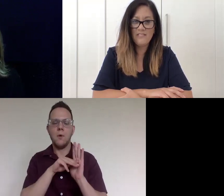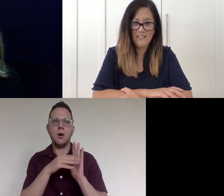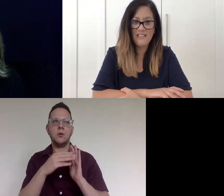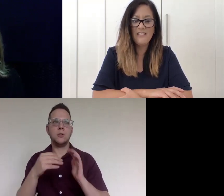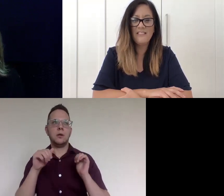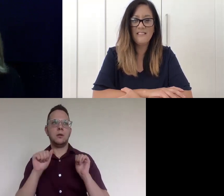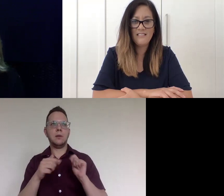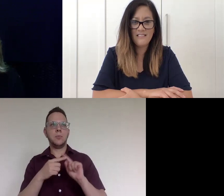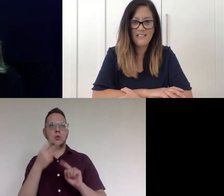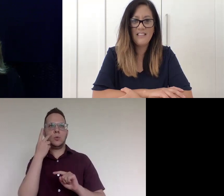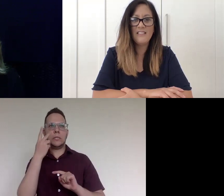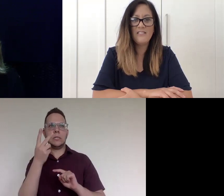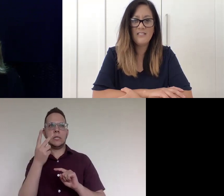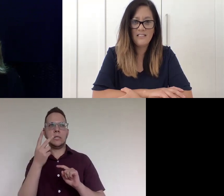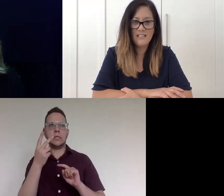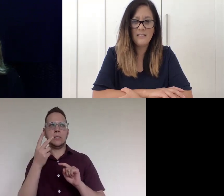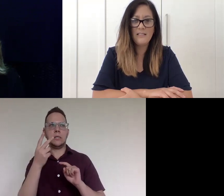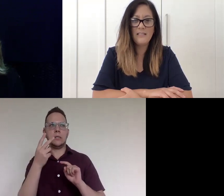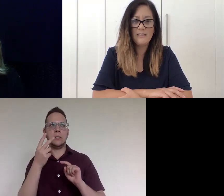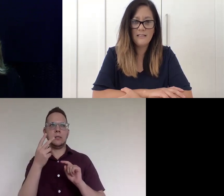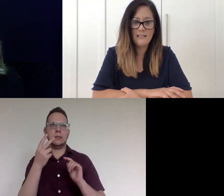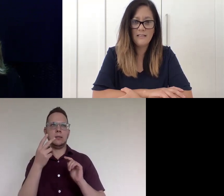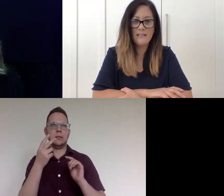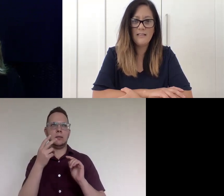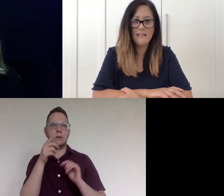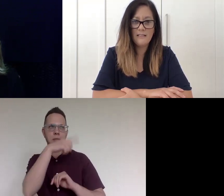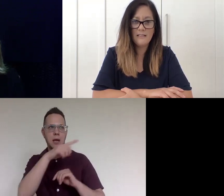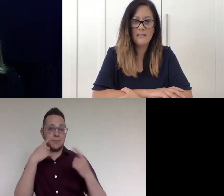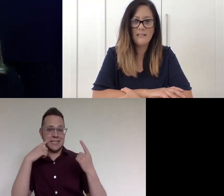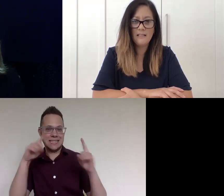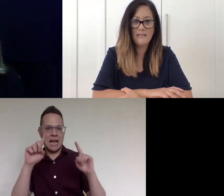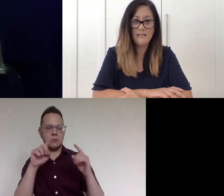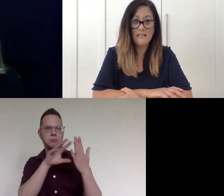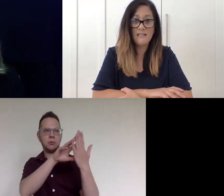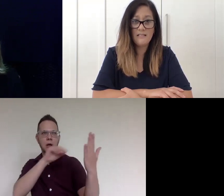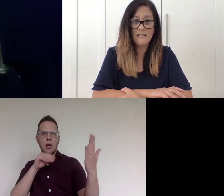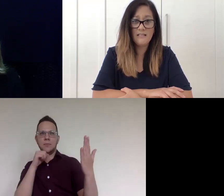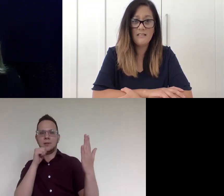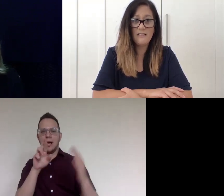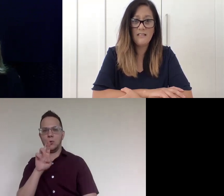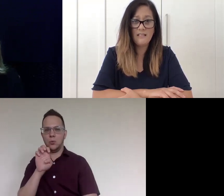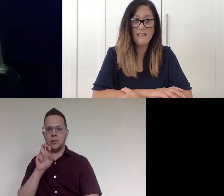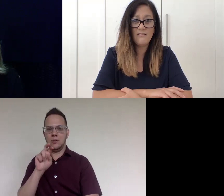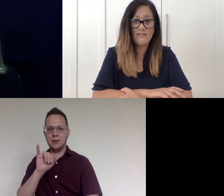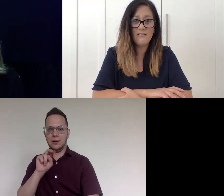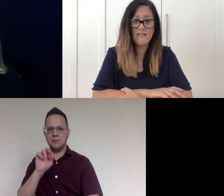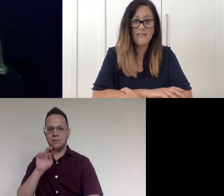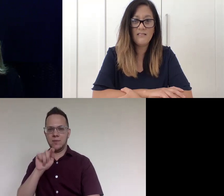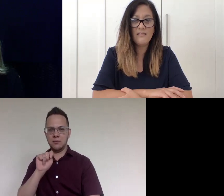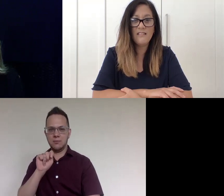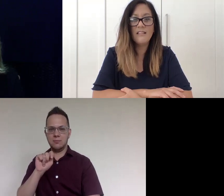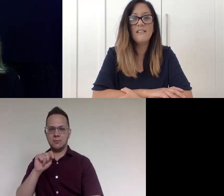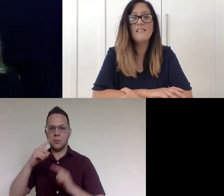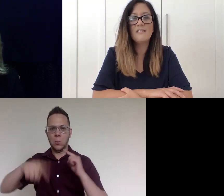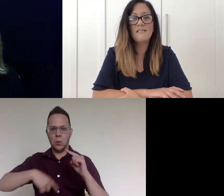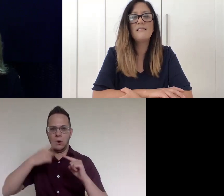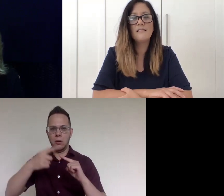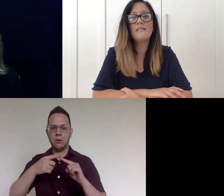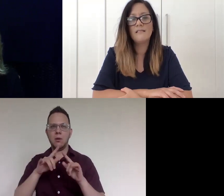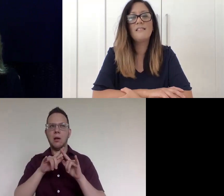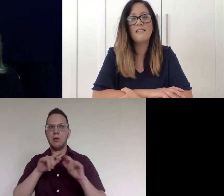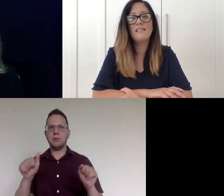have someone, a role model of some kind that you can emulate so that you're not actually reinventing the wheel, so